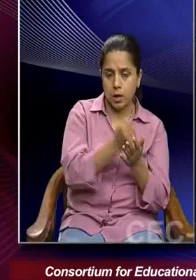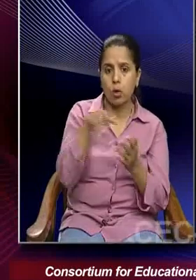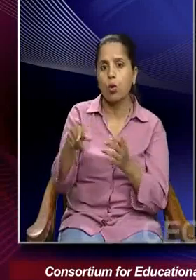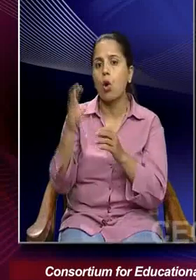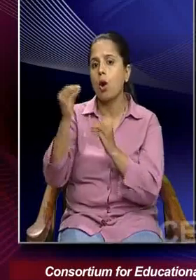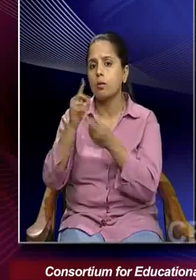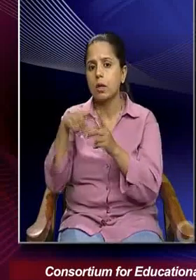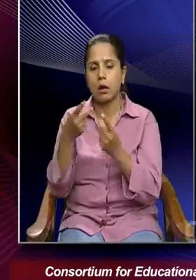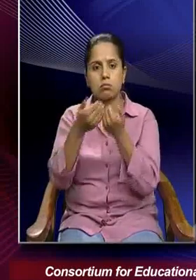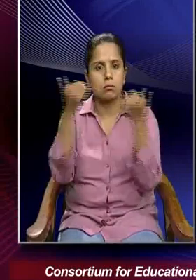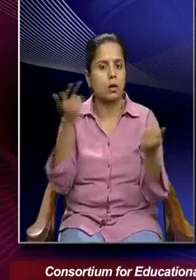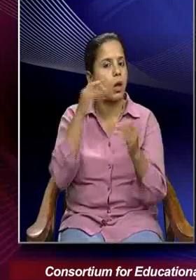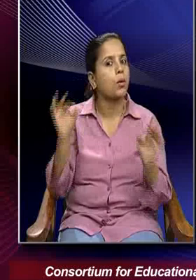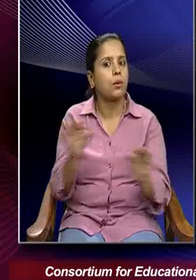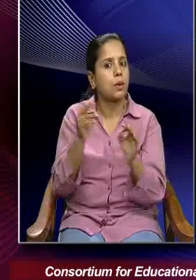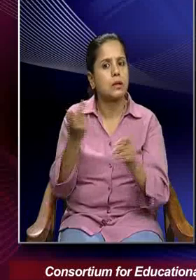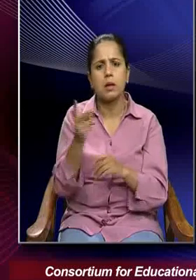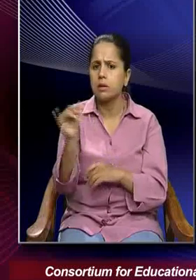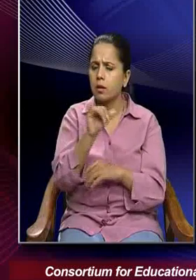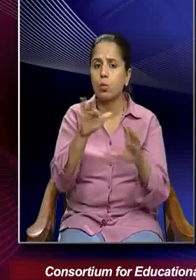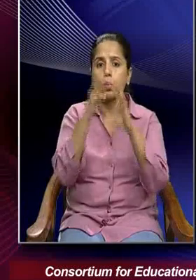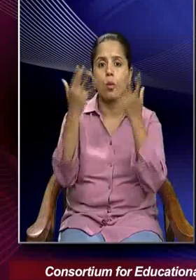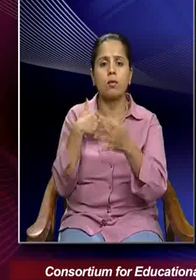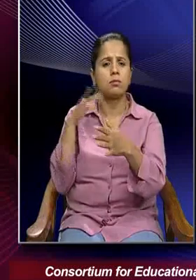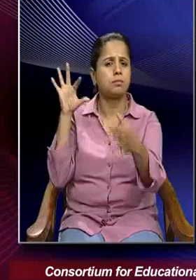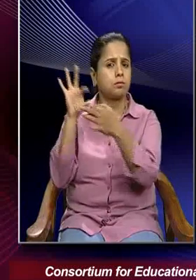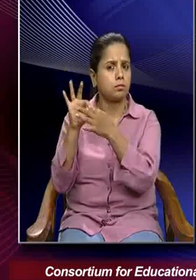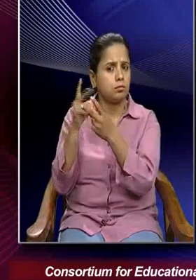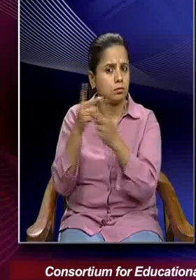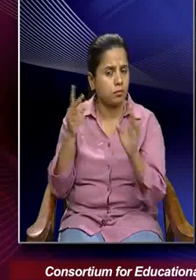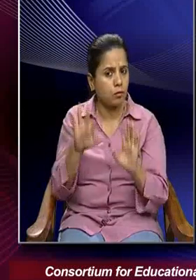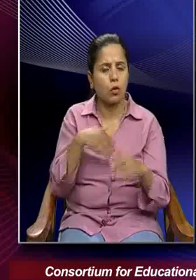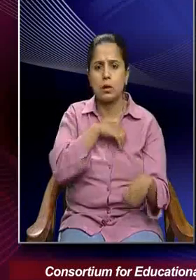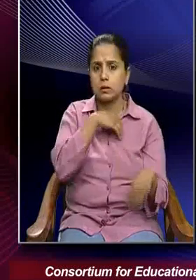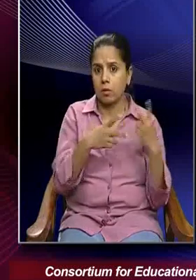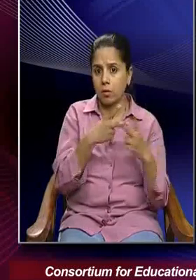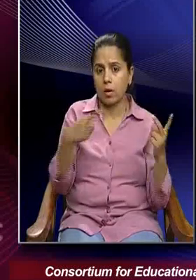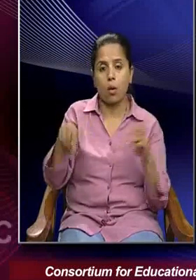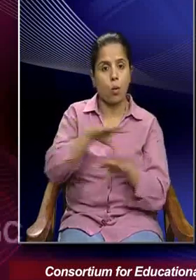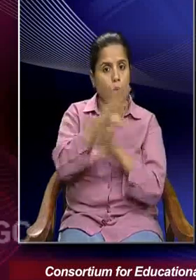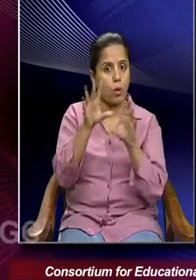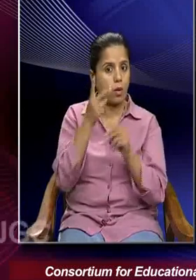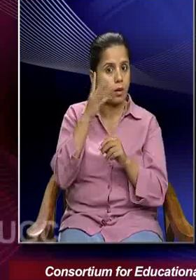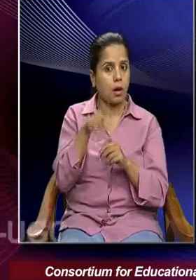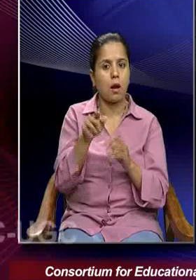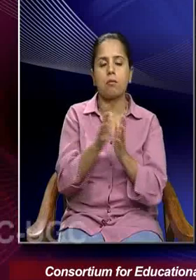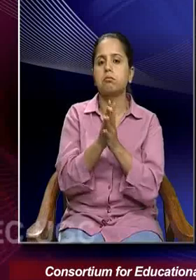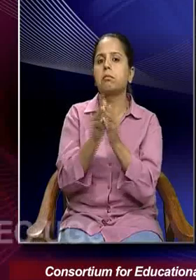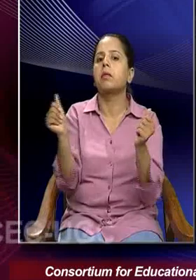object. The worldly attachment and the sufferings, they will also